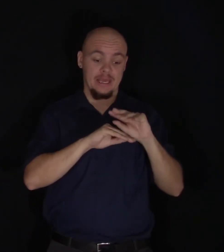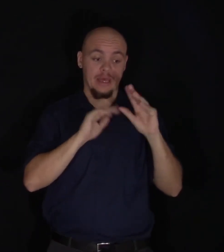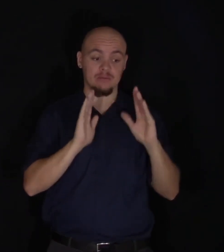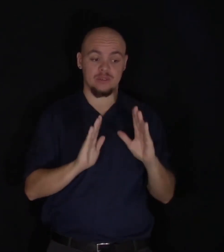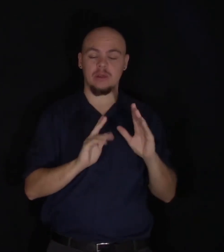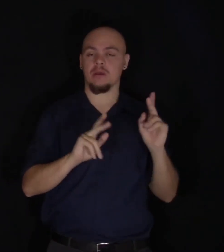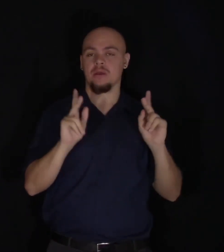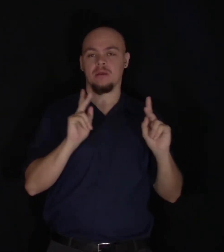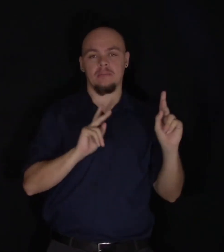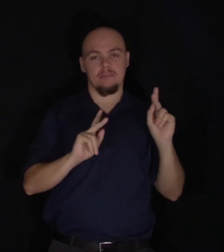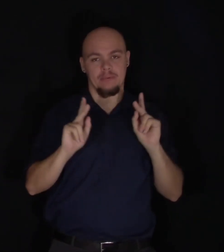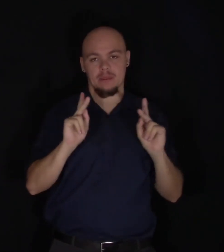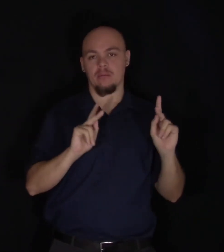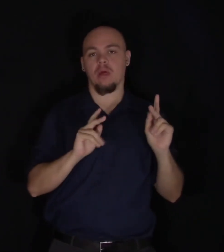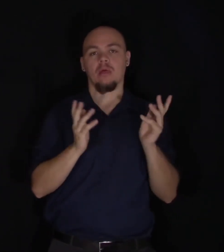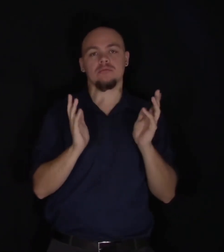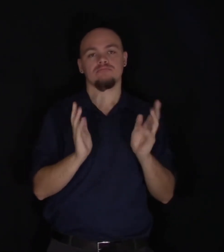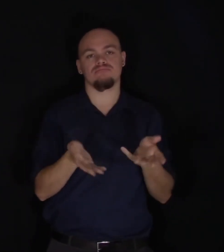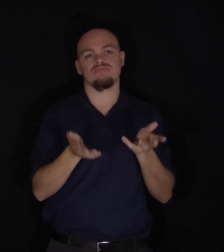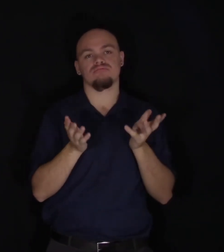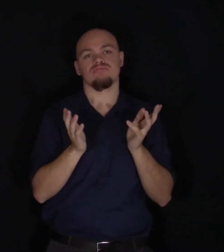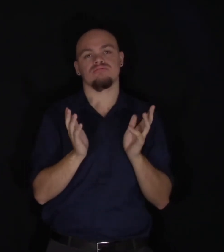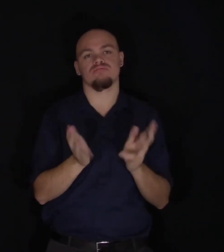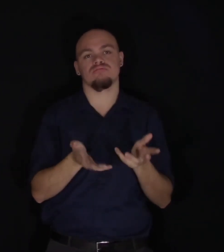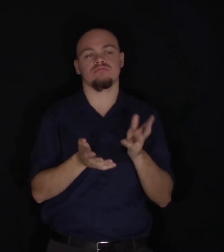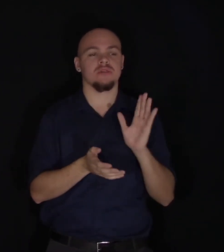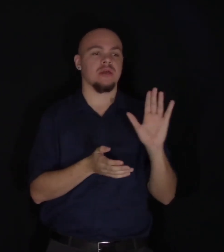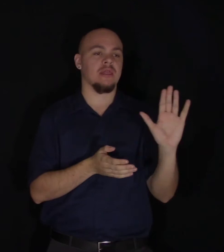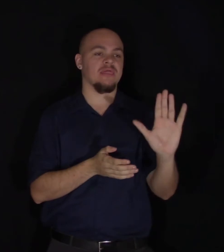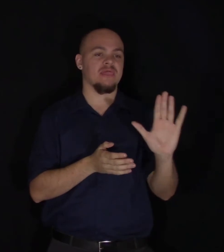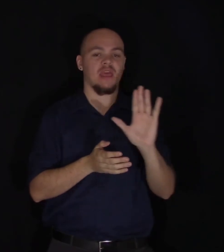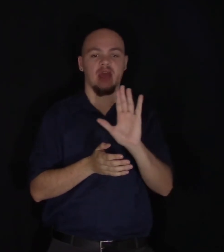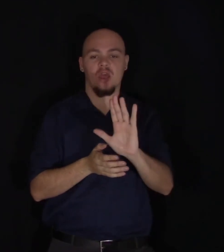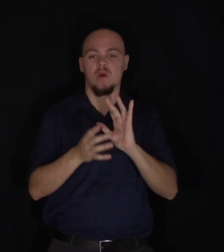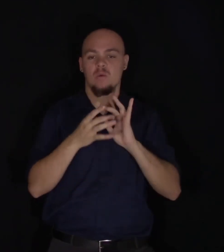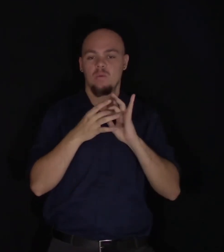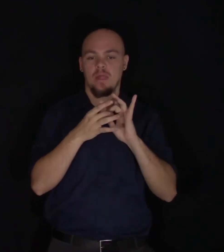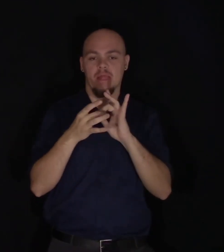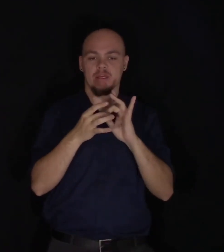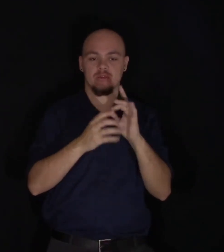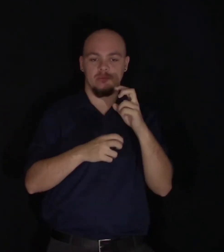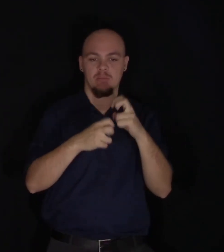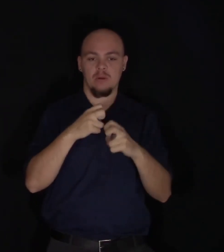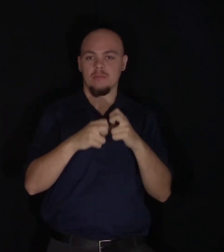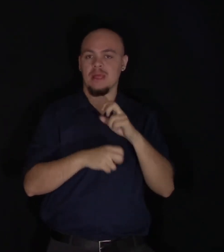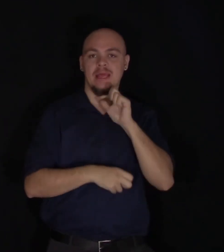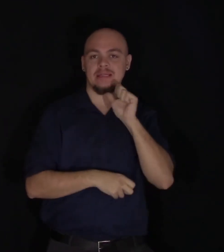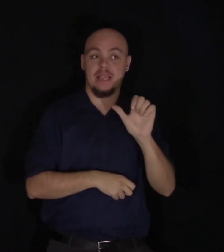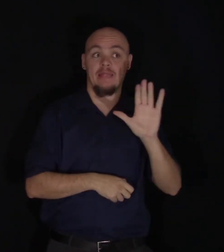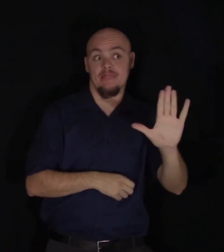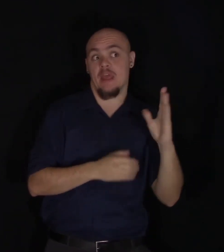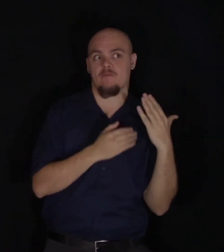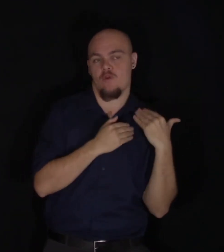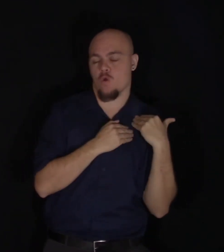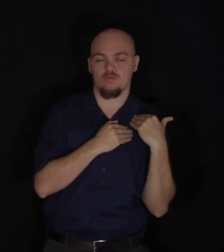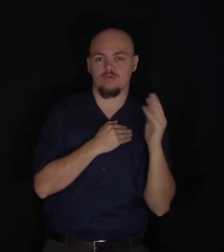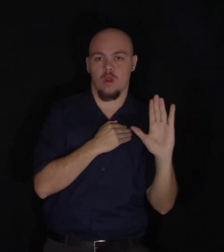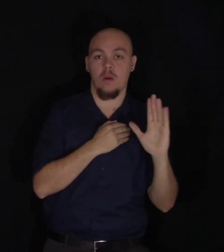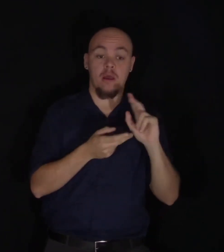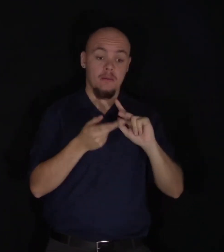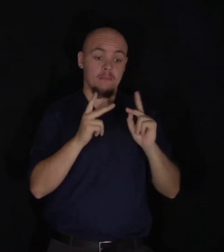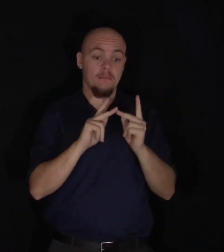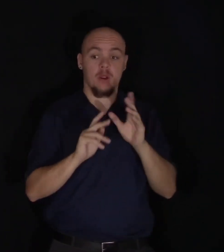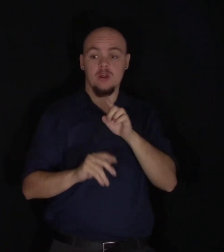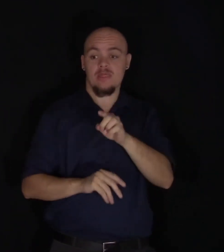people talk a whole lot about how the problems in their relationship are absolutely not their fault. When their partner's upset